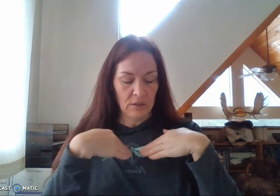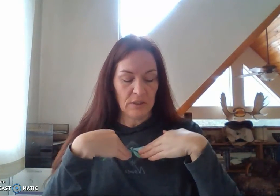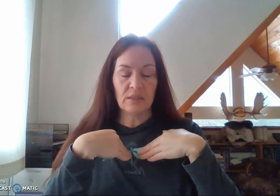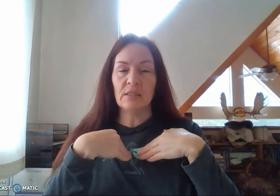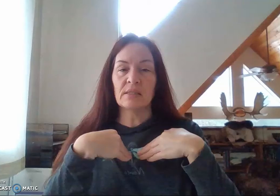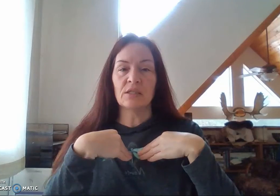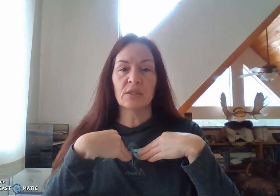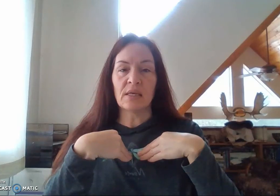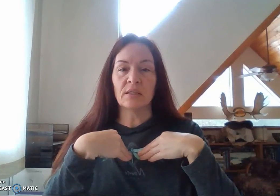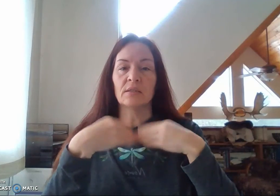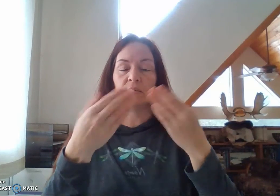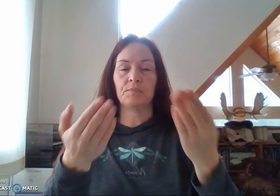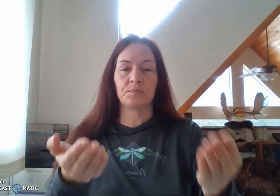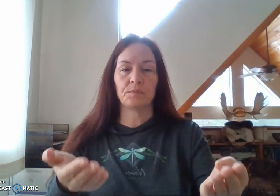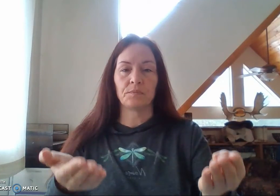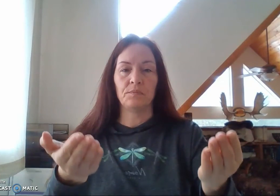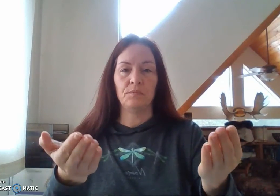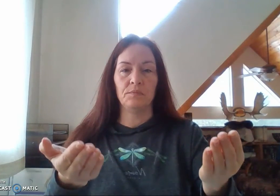to see such a sight.